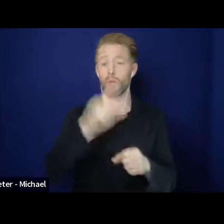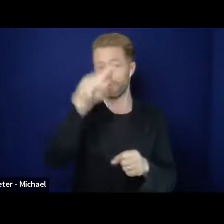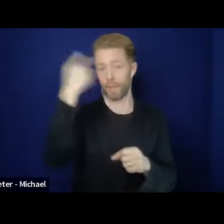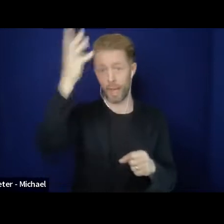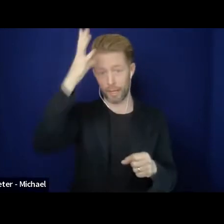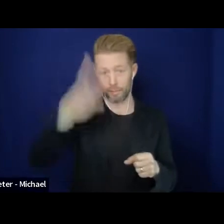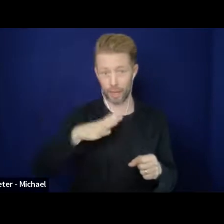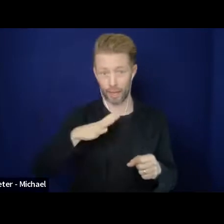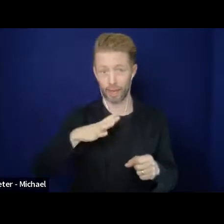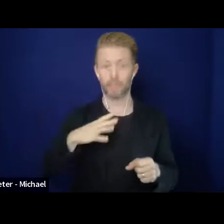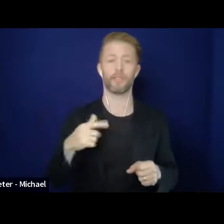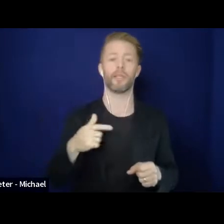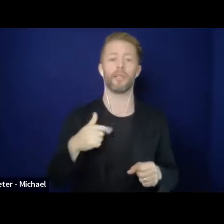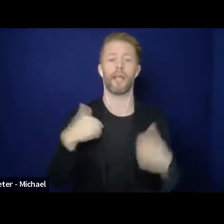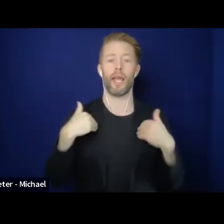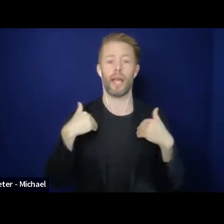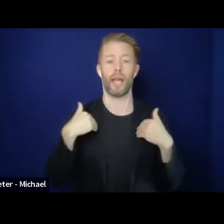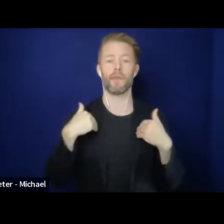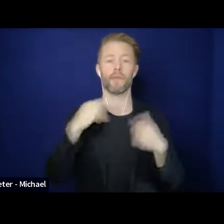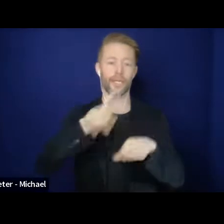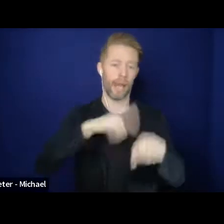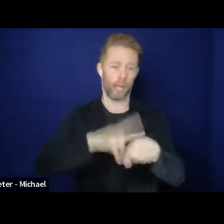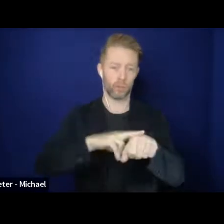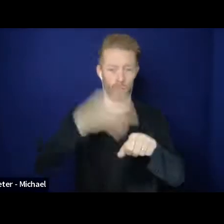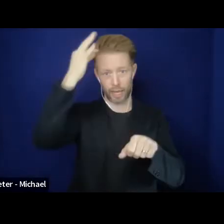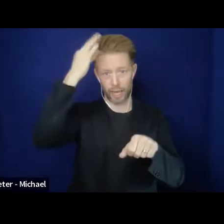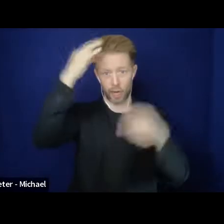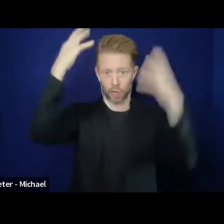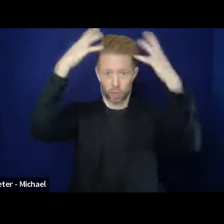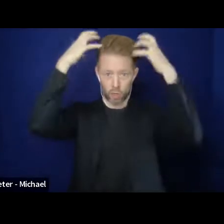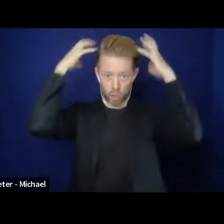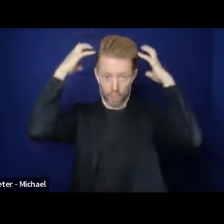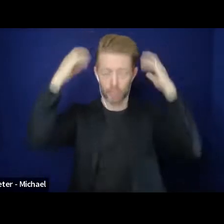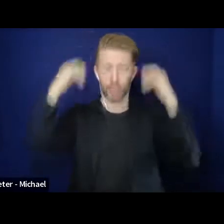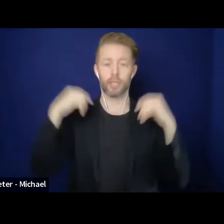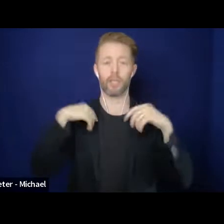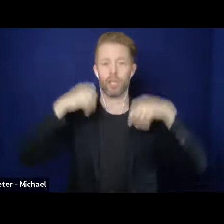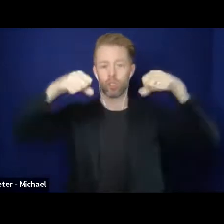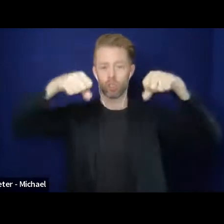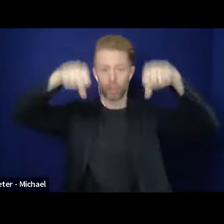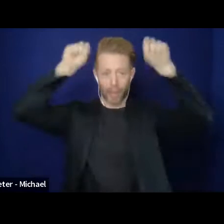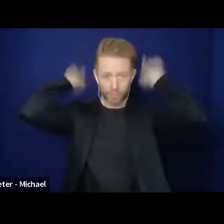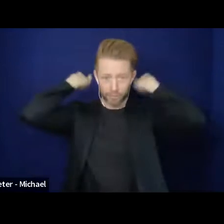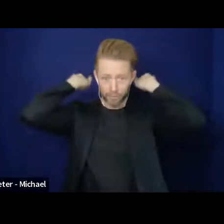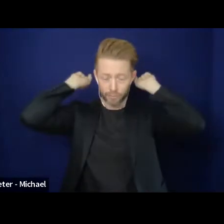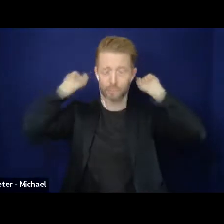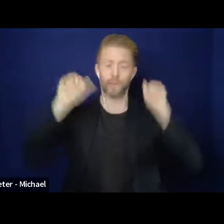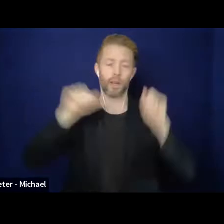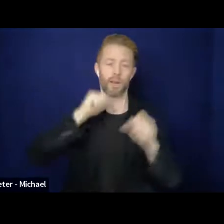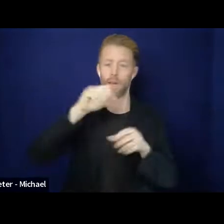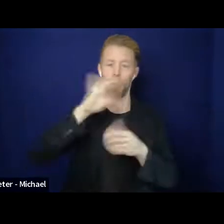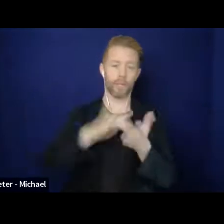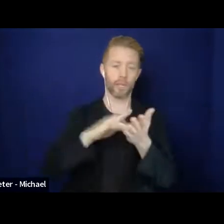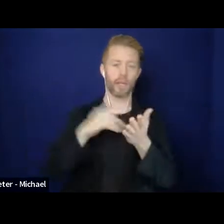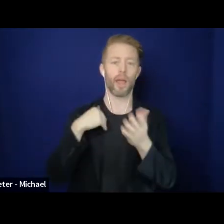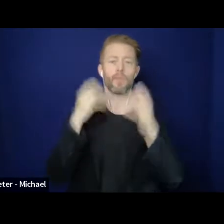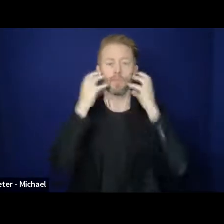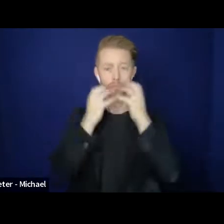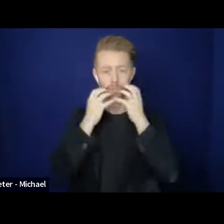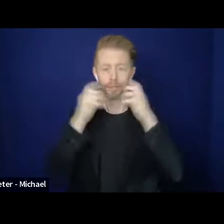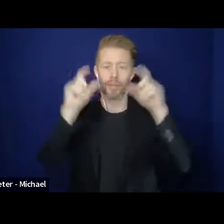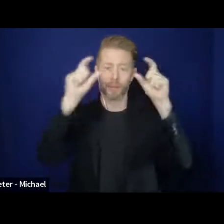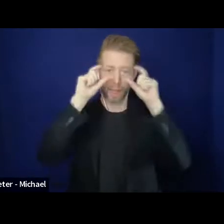have curly natural hair that is shaved on the sides and long in the middle. I have facial hair and